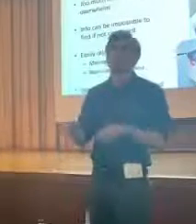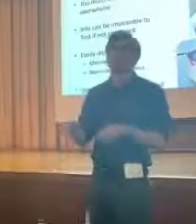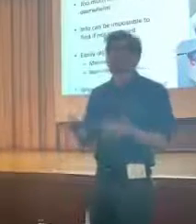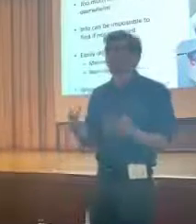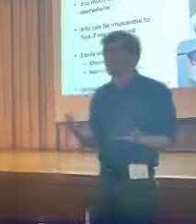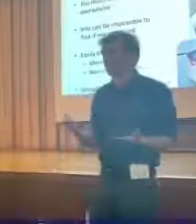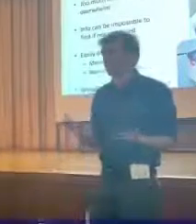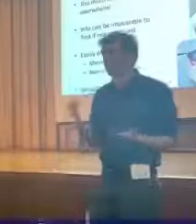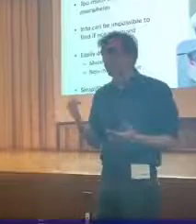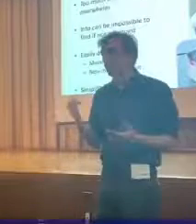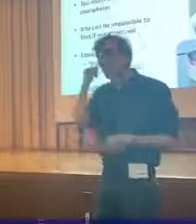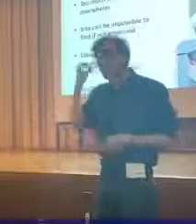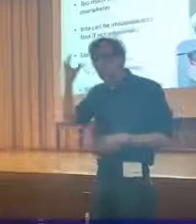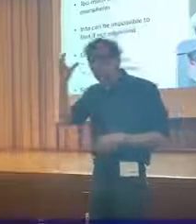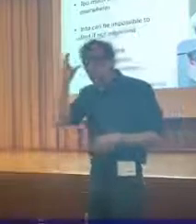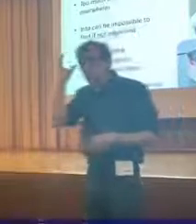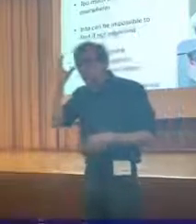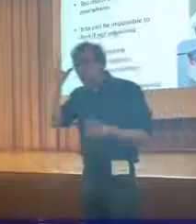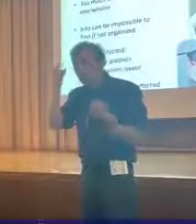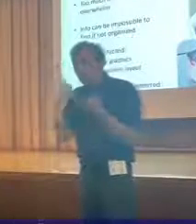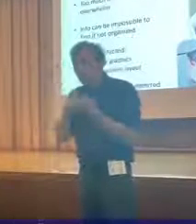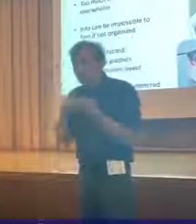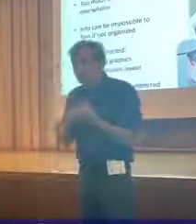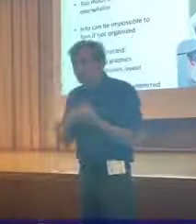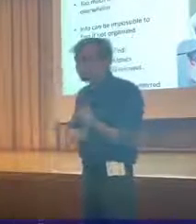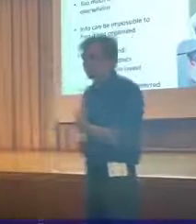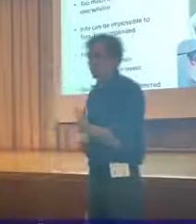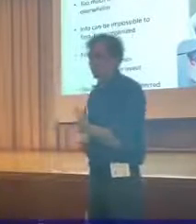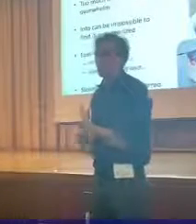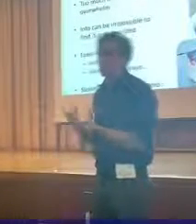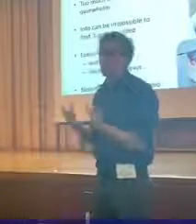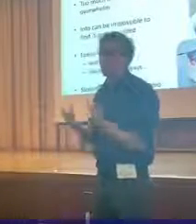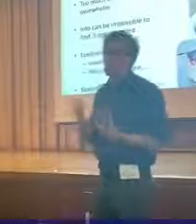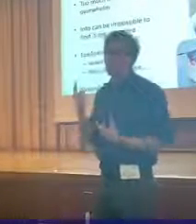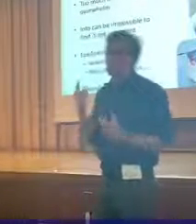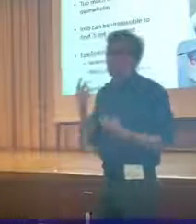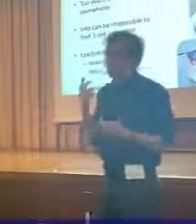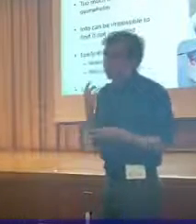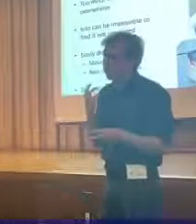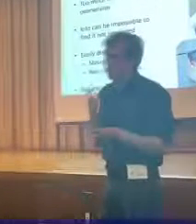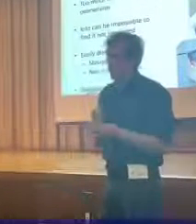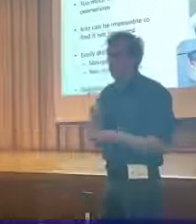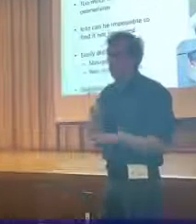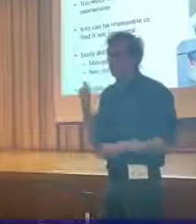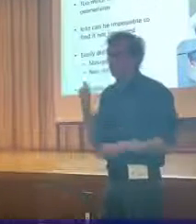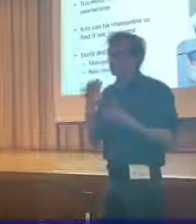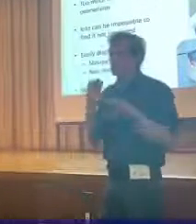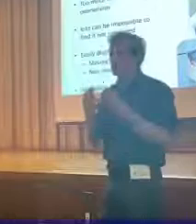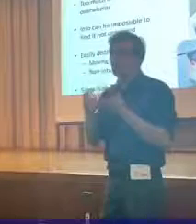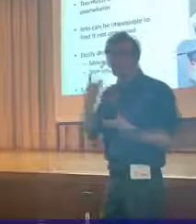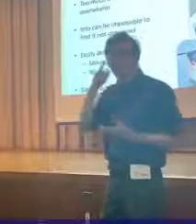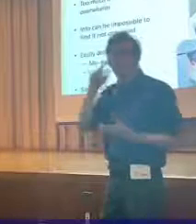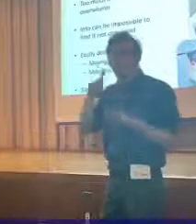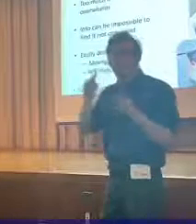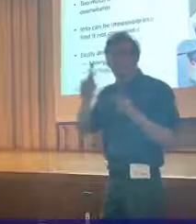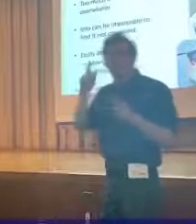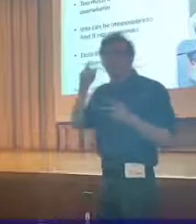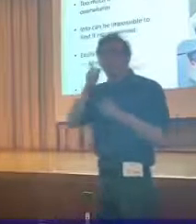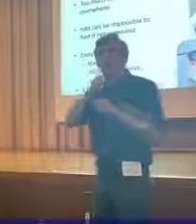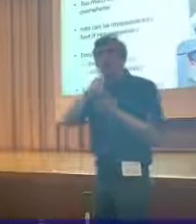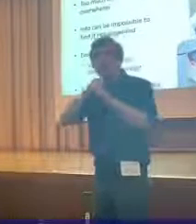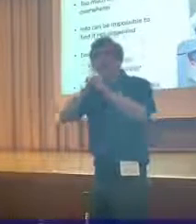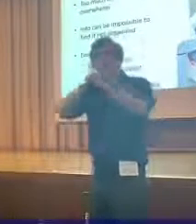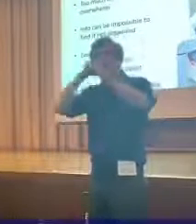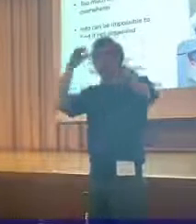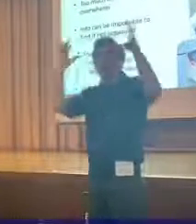with cognitive challenges, this is probably the hardest group to get a handle on because the range is so big